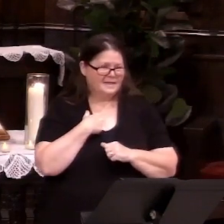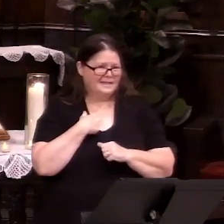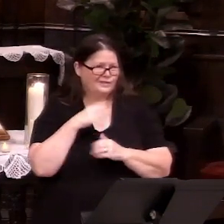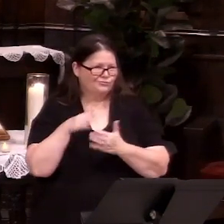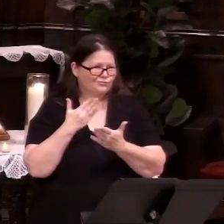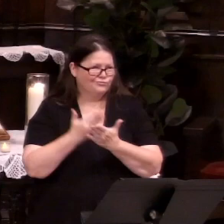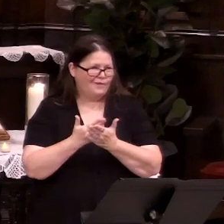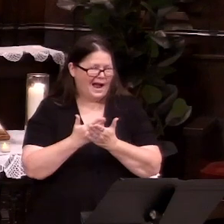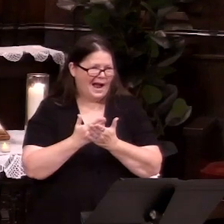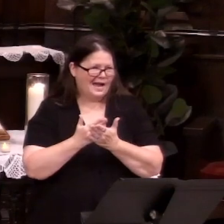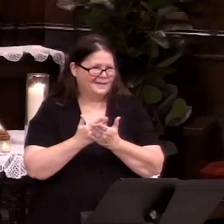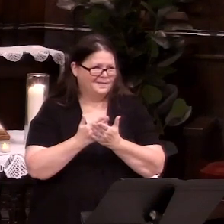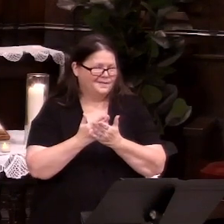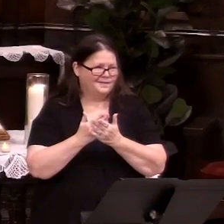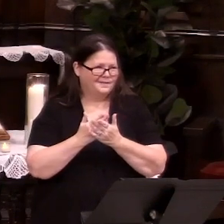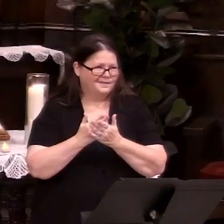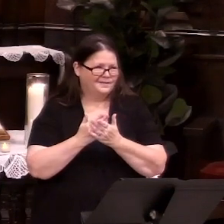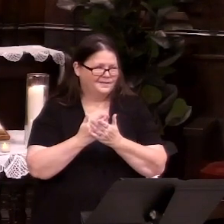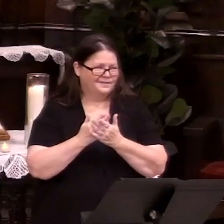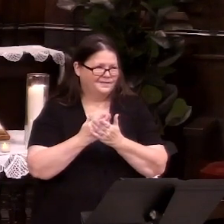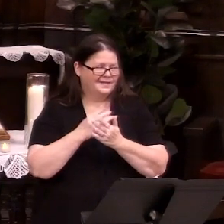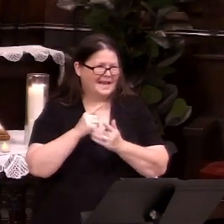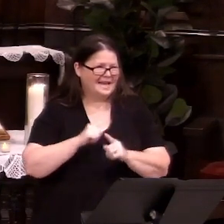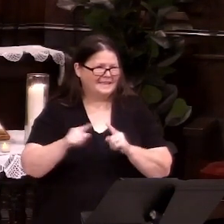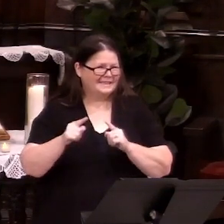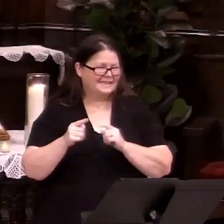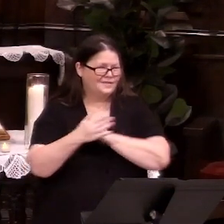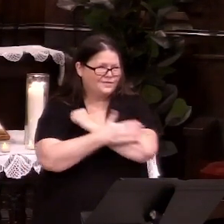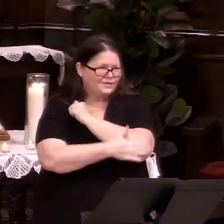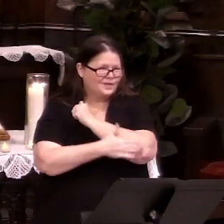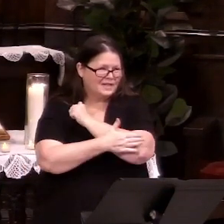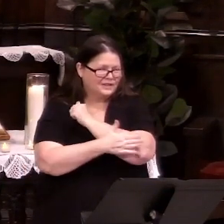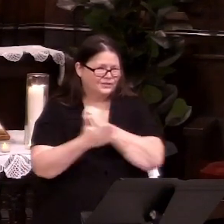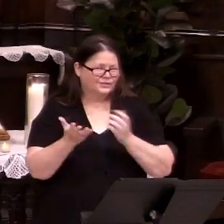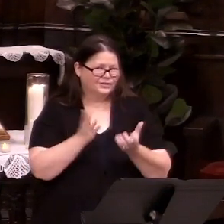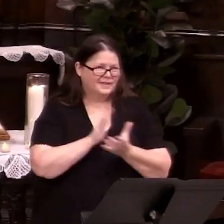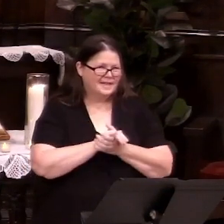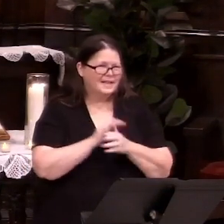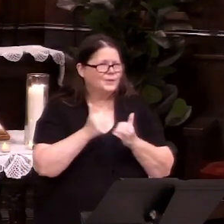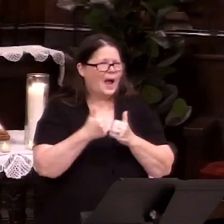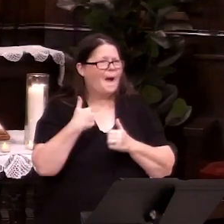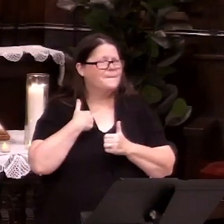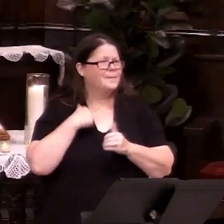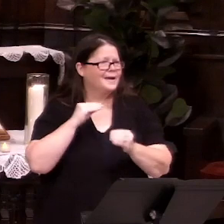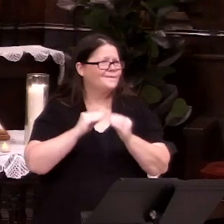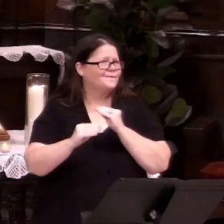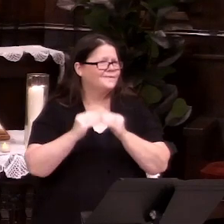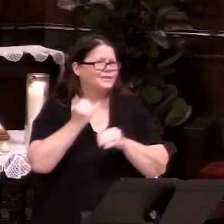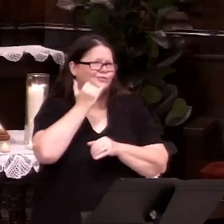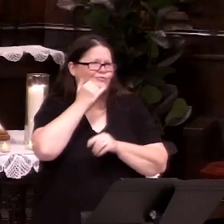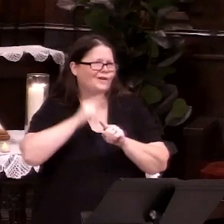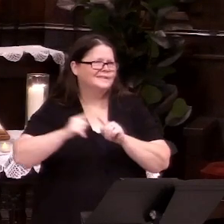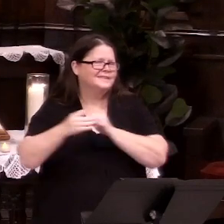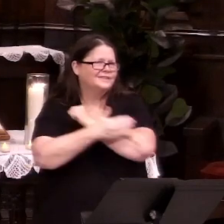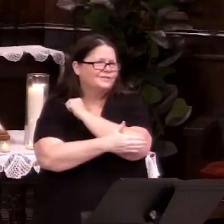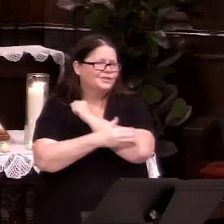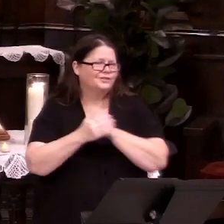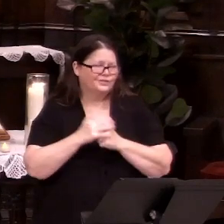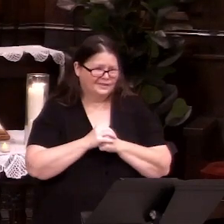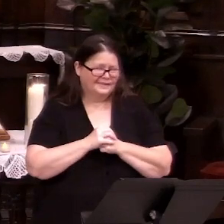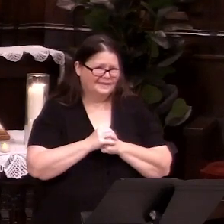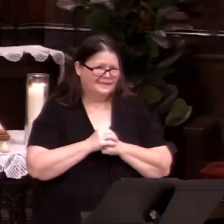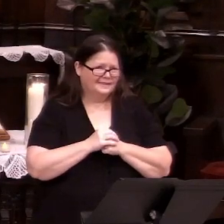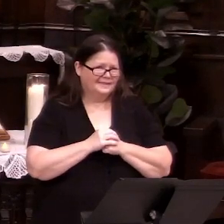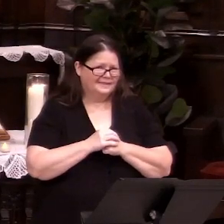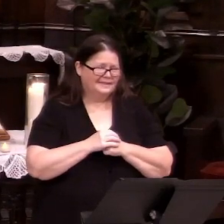country I knew nothing about and take a wrecking ball to national wrongs now seems